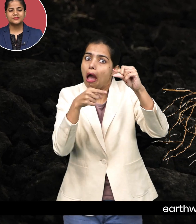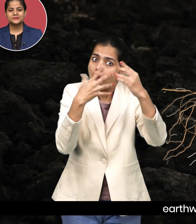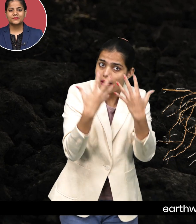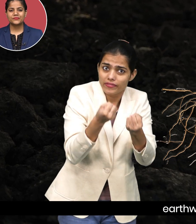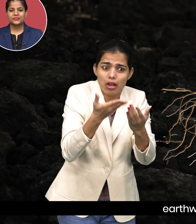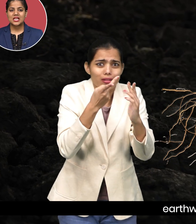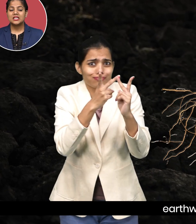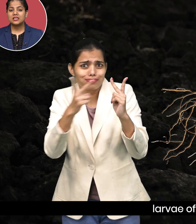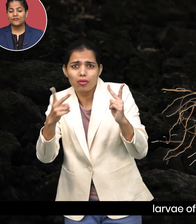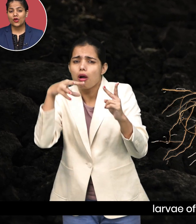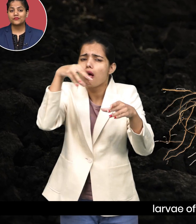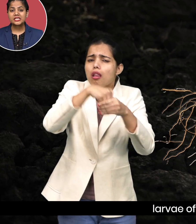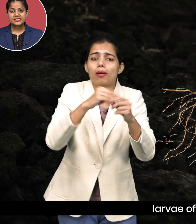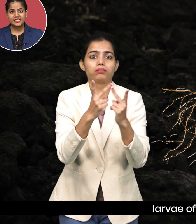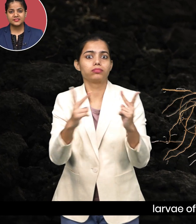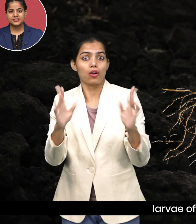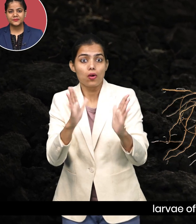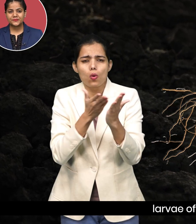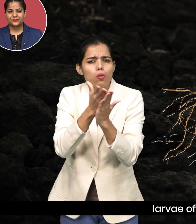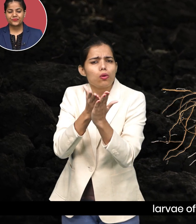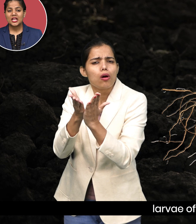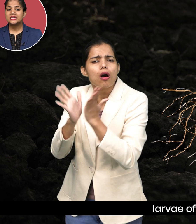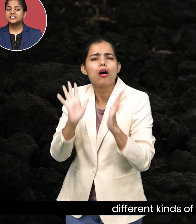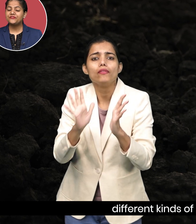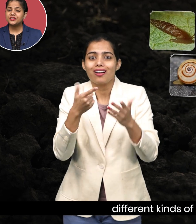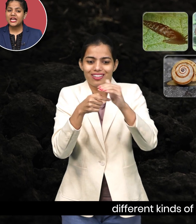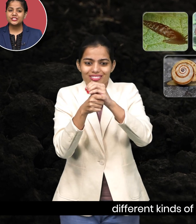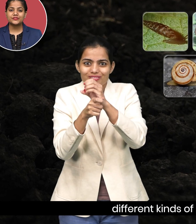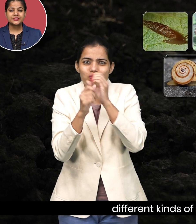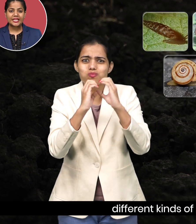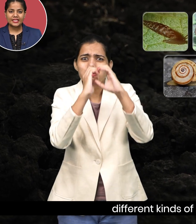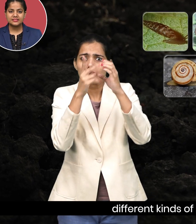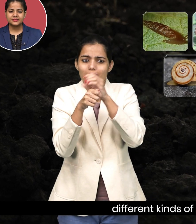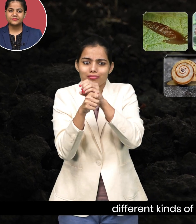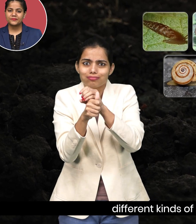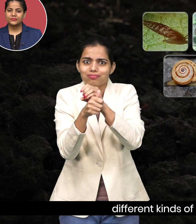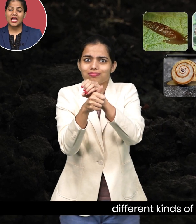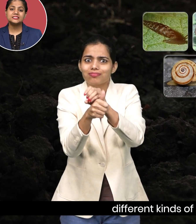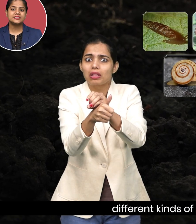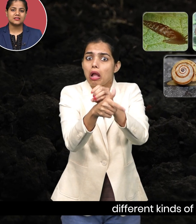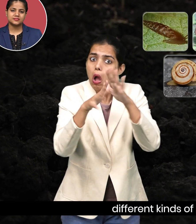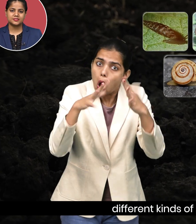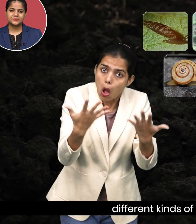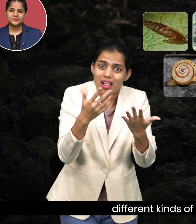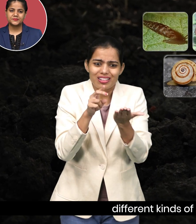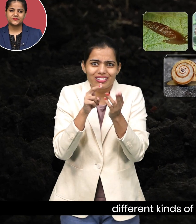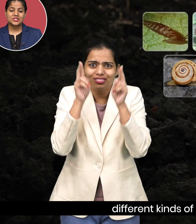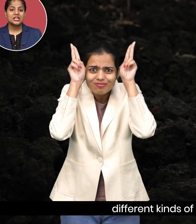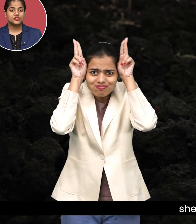earthworms, larvae of insects, different kinds of snails and